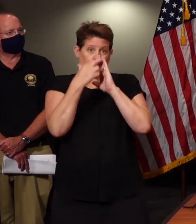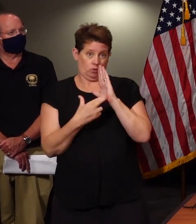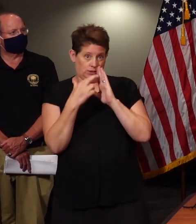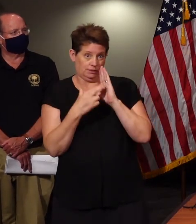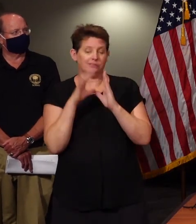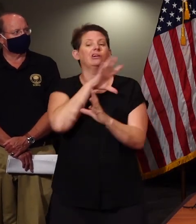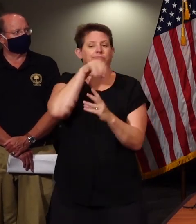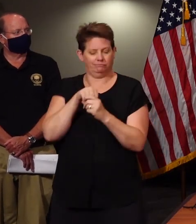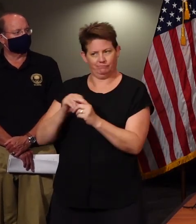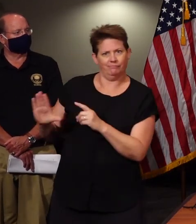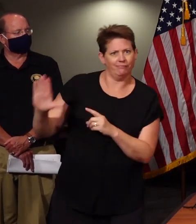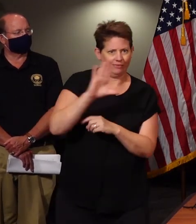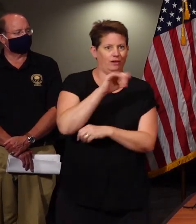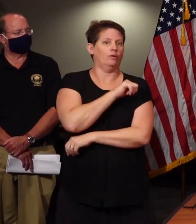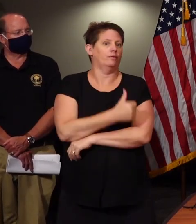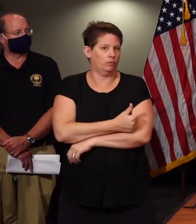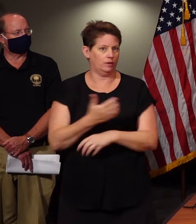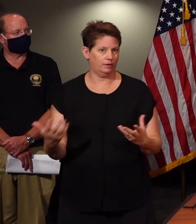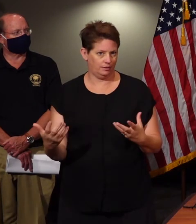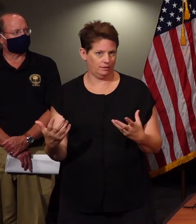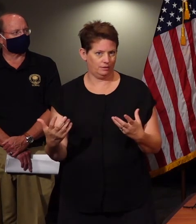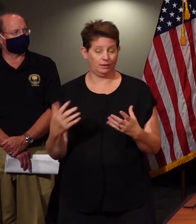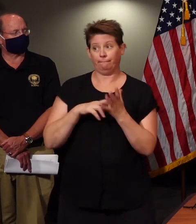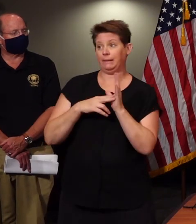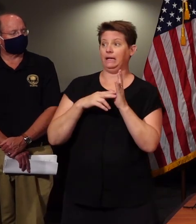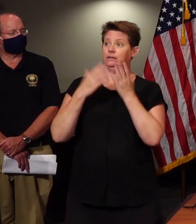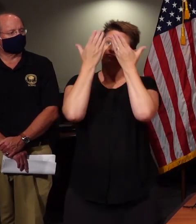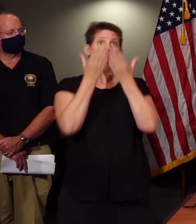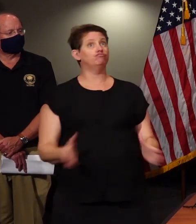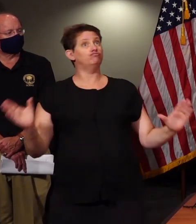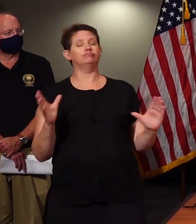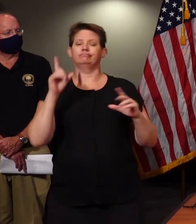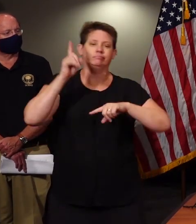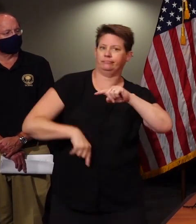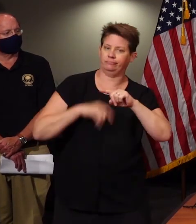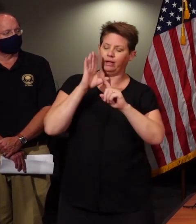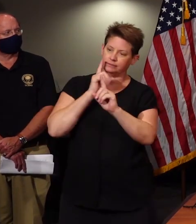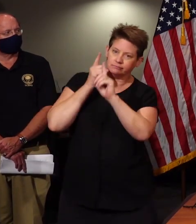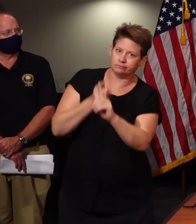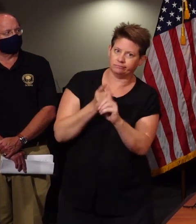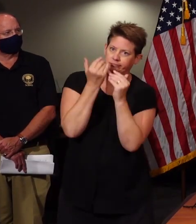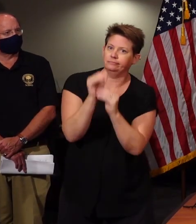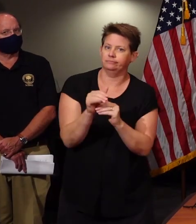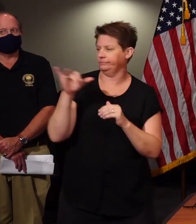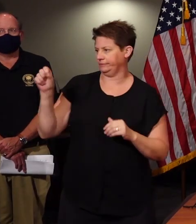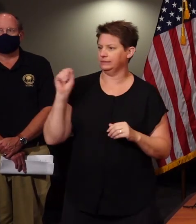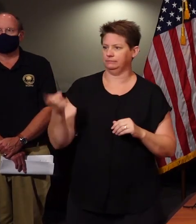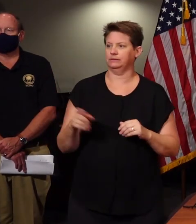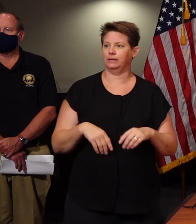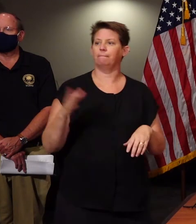that ambit of authority, but again, it's not unlimited. They must limit it. It must be targeted and limited, as you said. Yes,